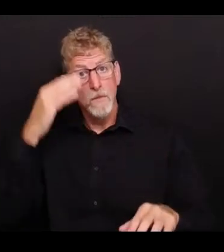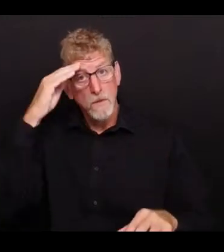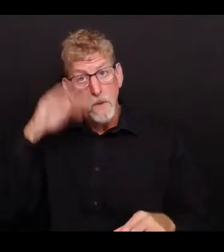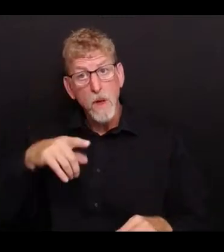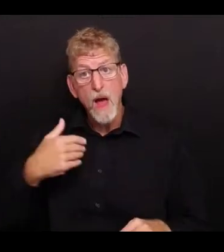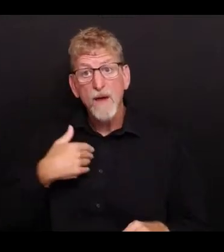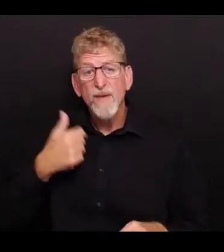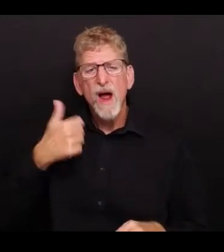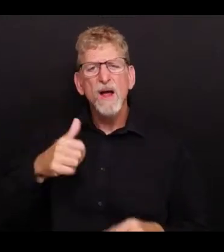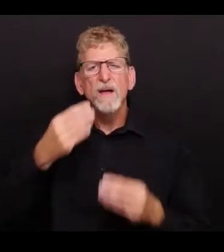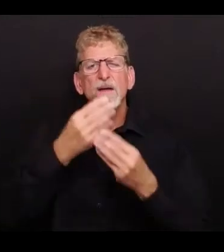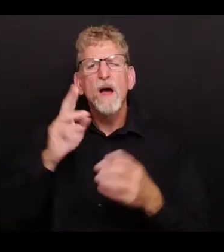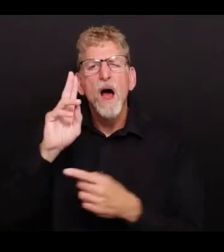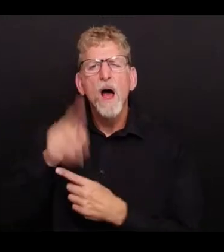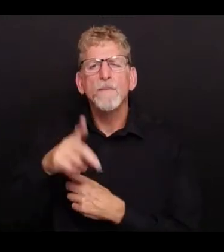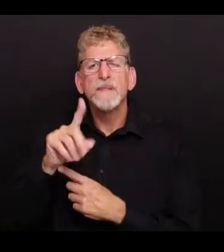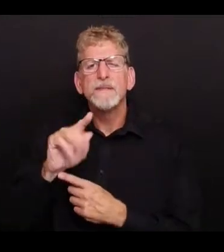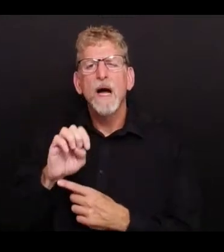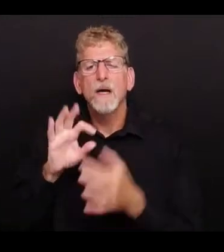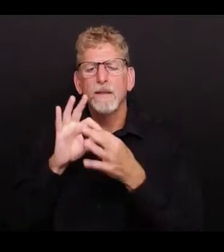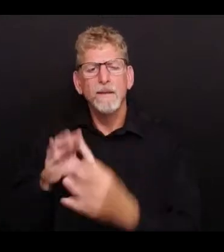public.